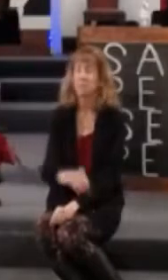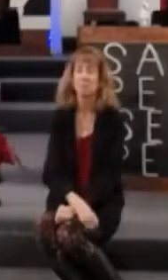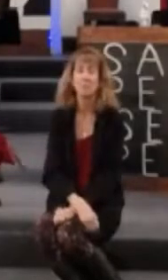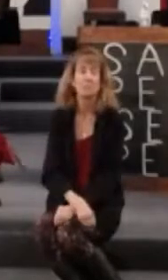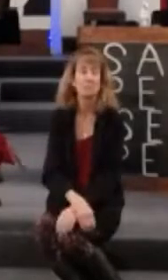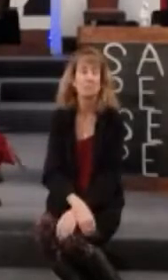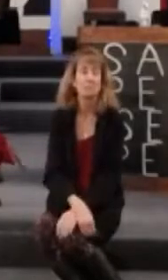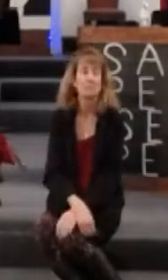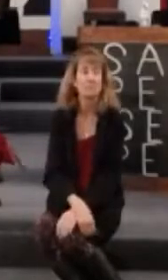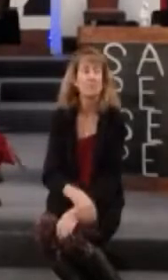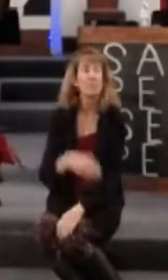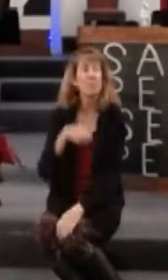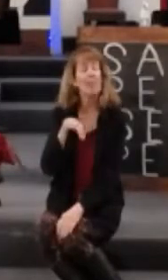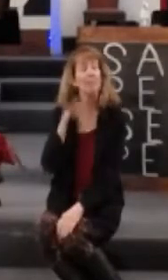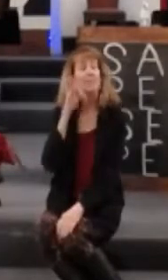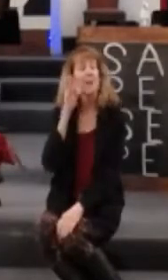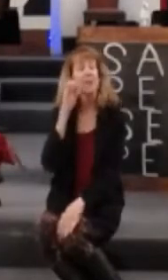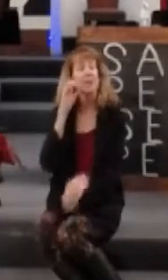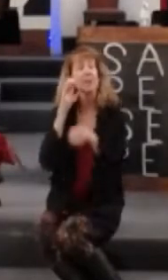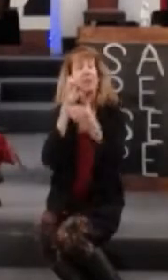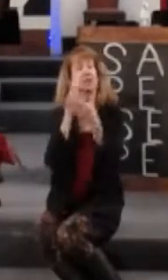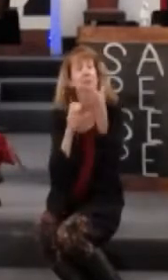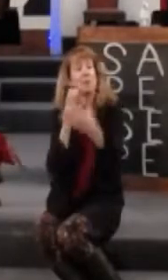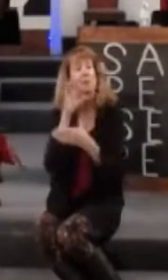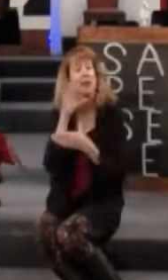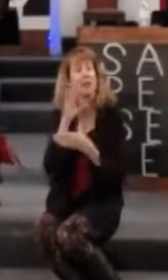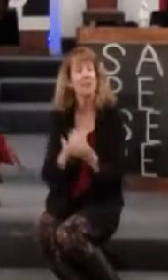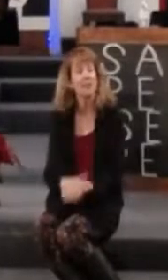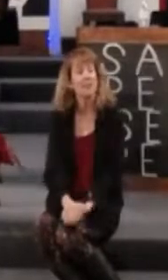Ephesians, and then find chapter 5.